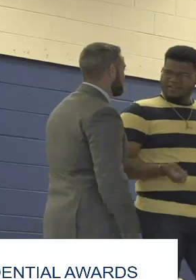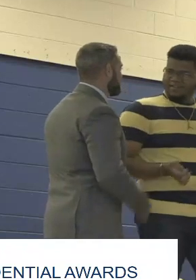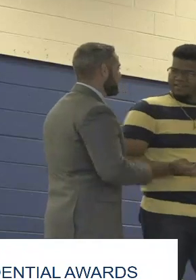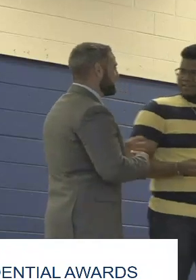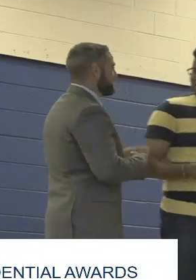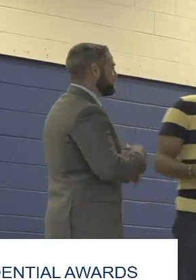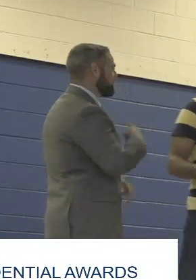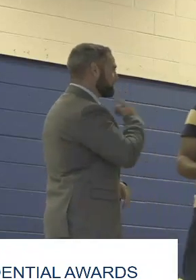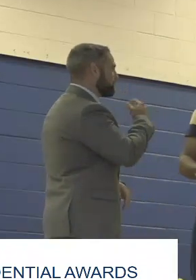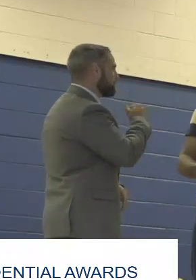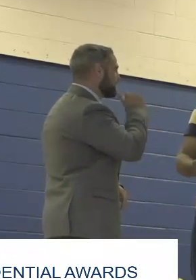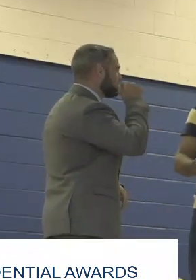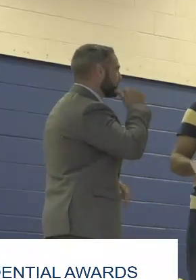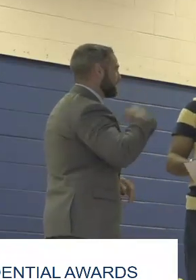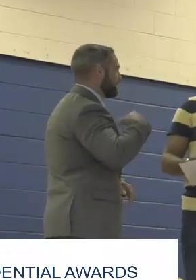Wonderful. Thank you very much.